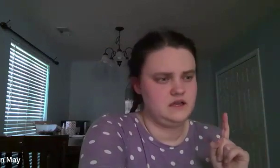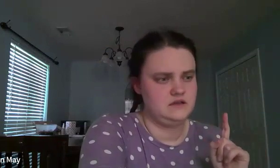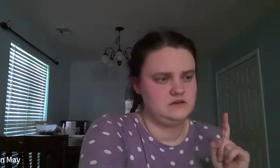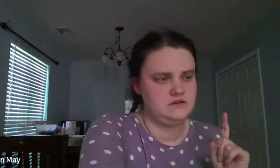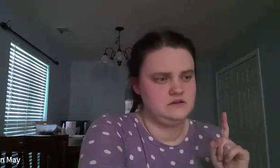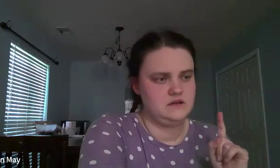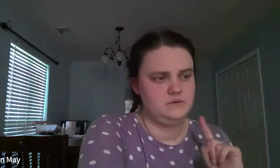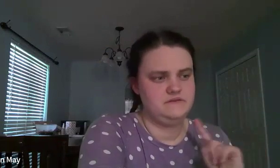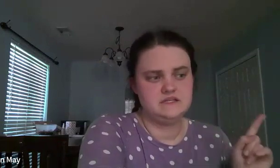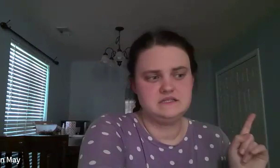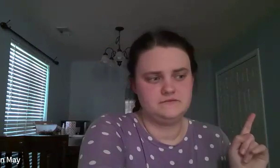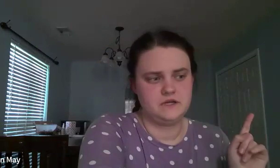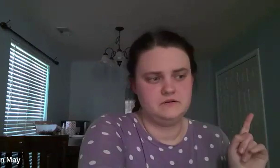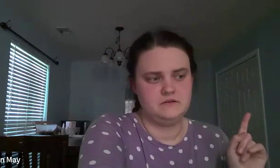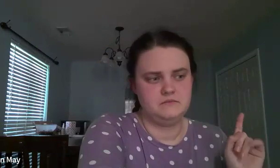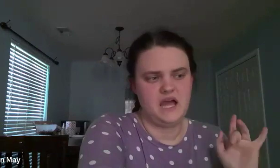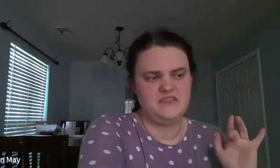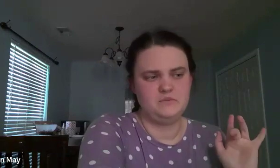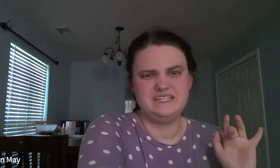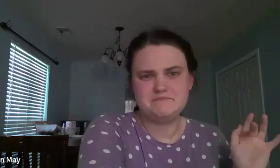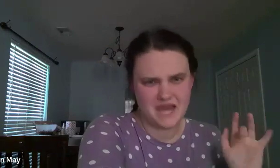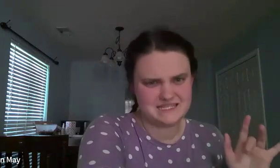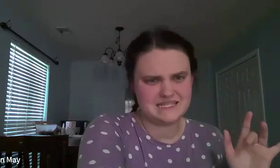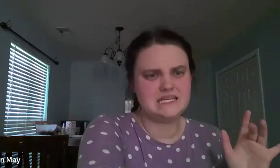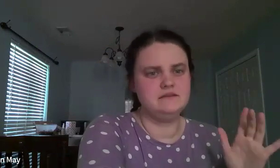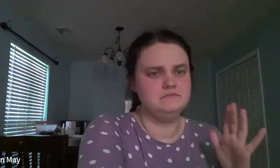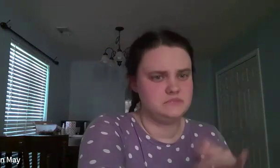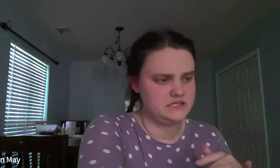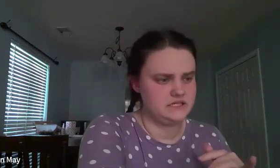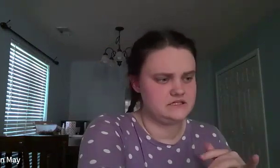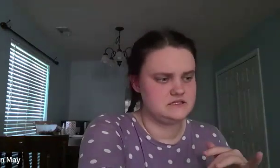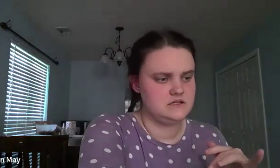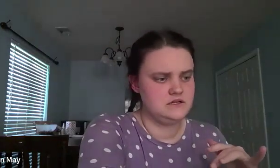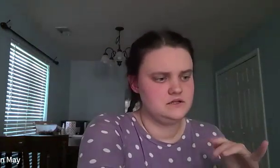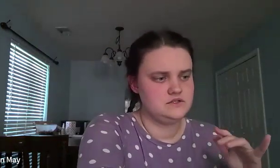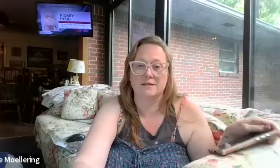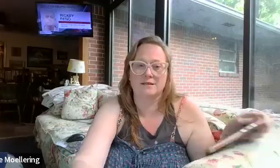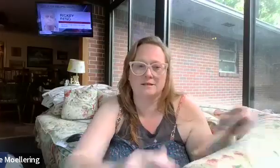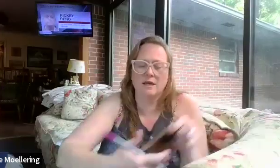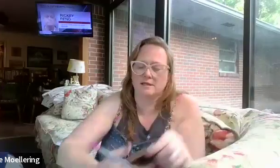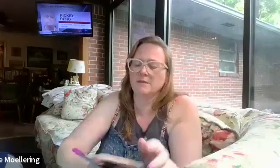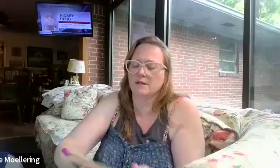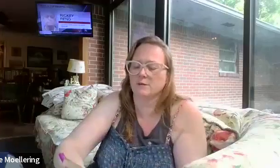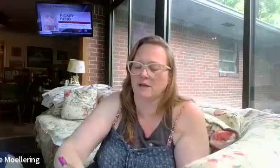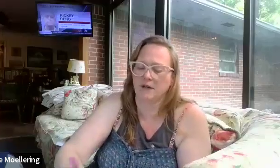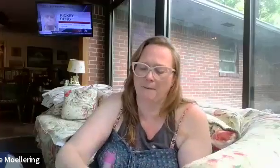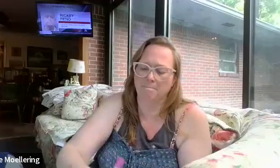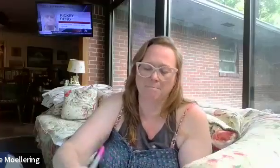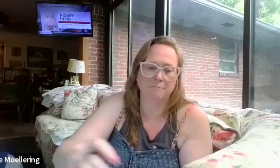like, I know we haven't done different, but I think we did medicine, please. Yes. So, yeah. Some of those we have done.